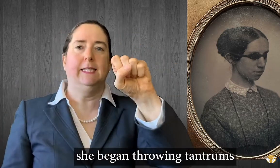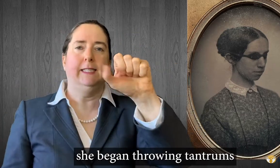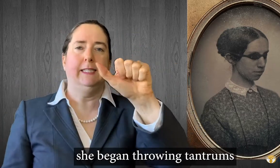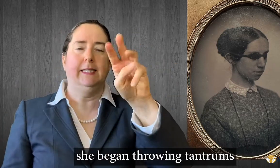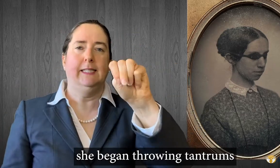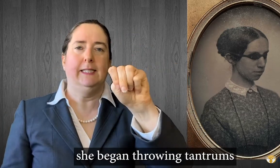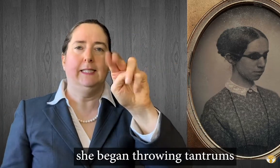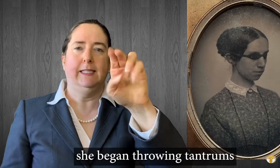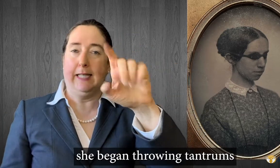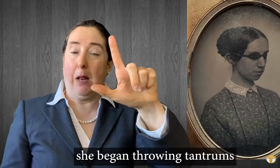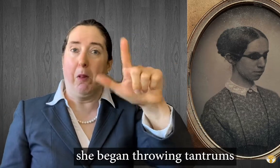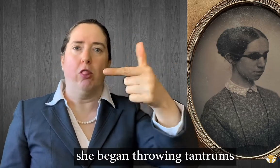director Samuel Gridley Howe